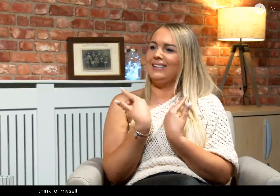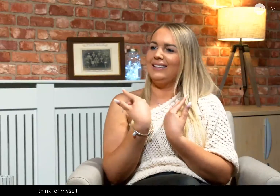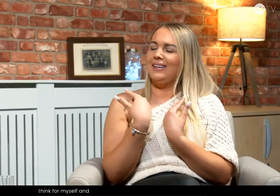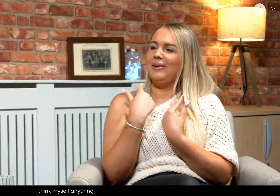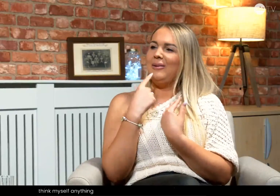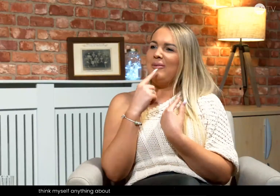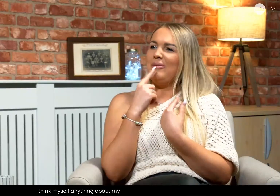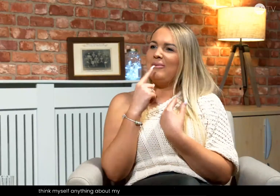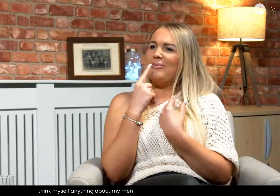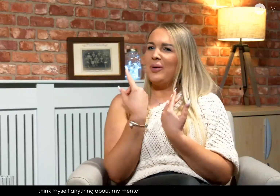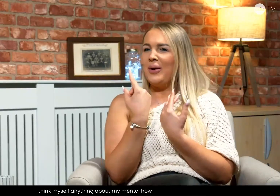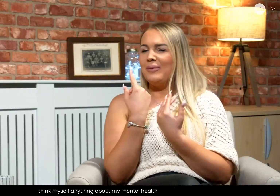well-being.